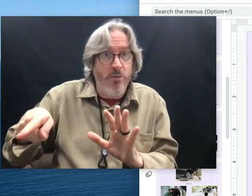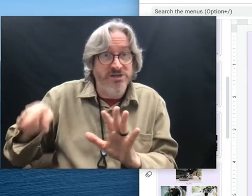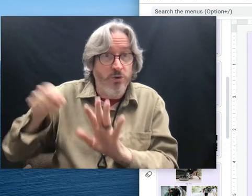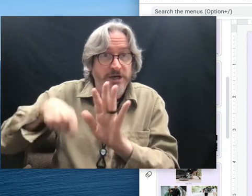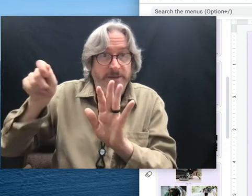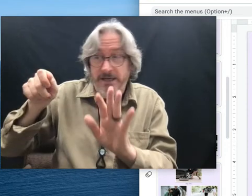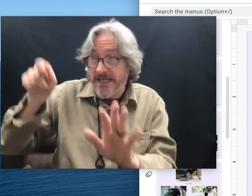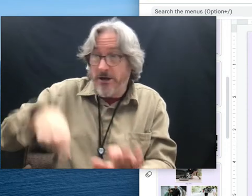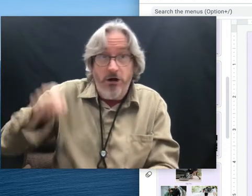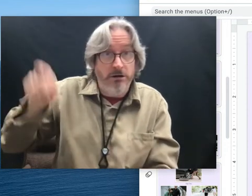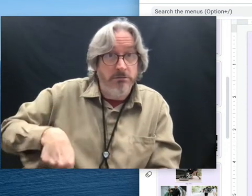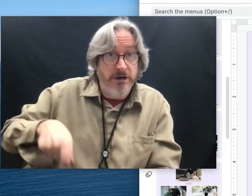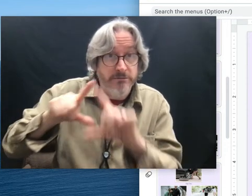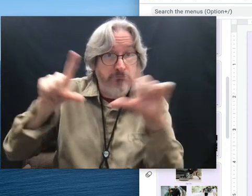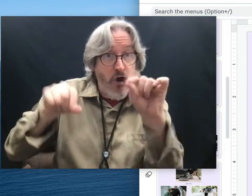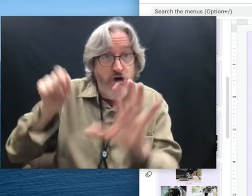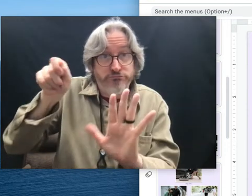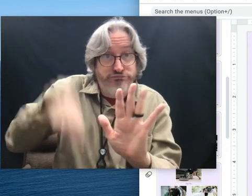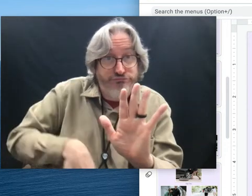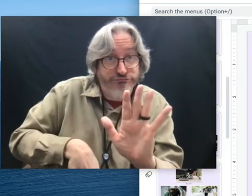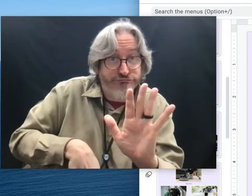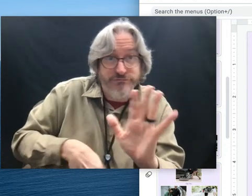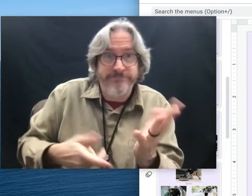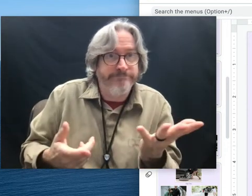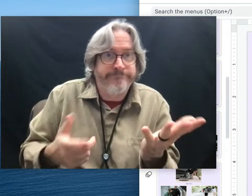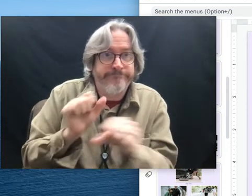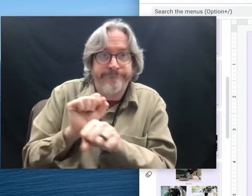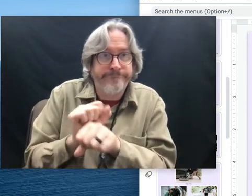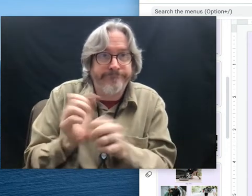it wasn't working, my key card, right?